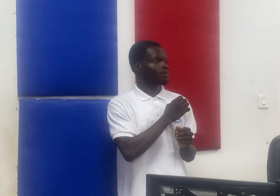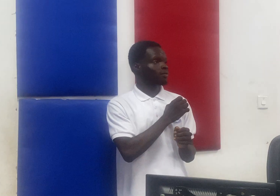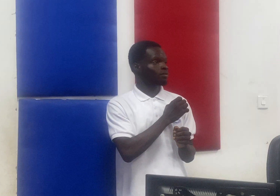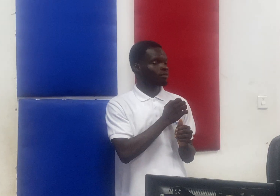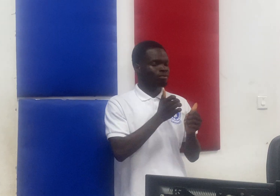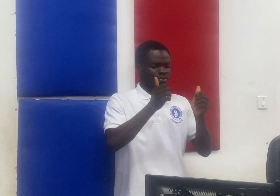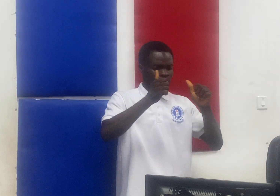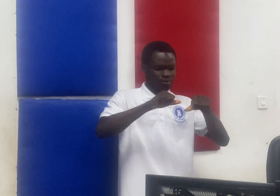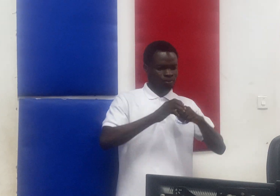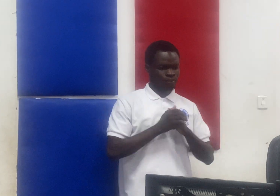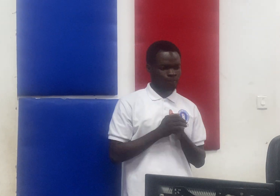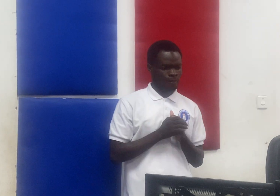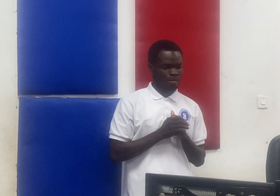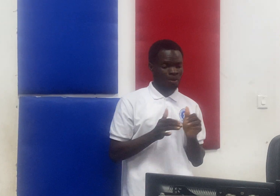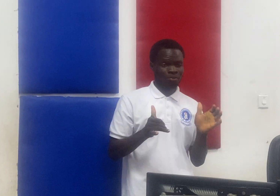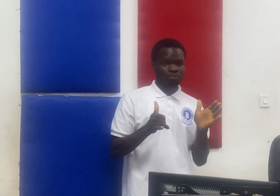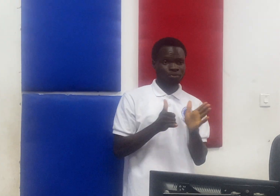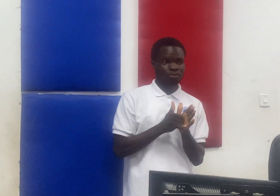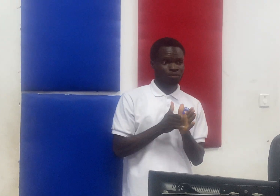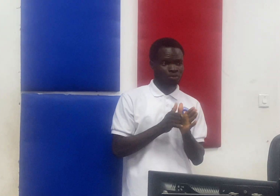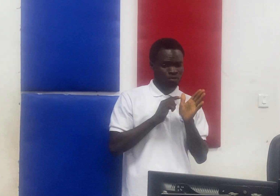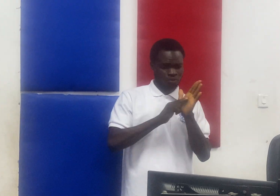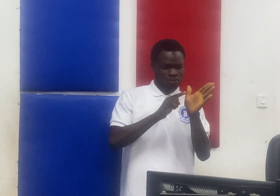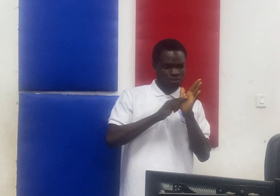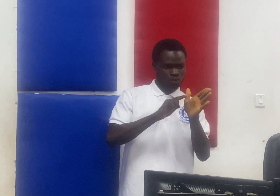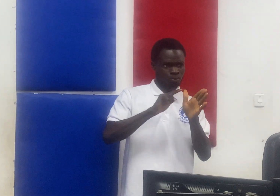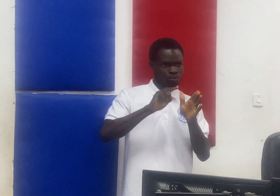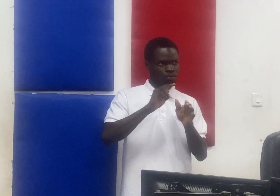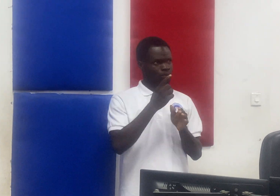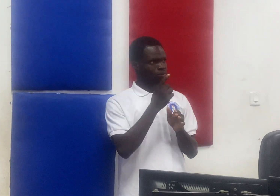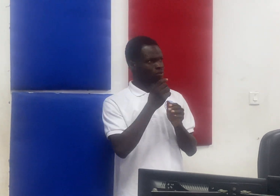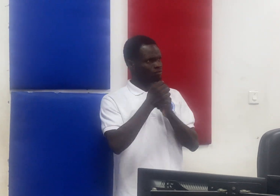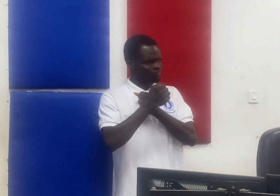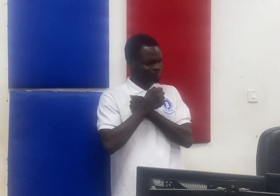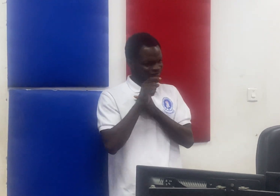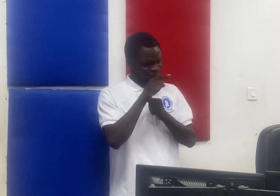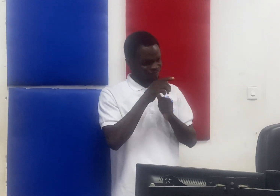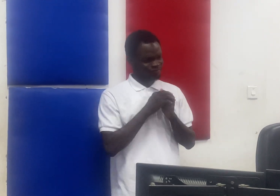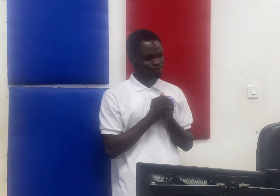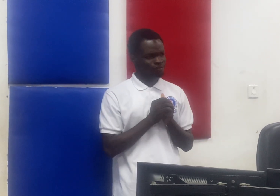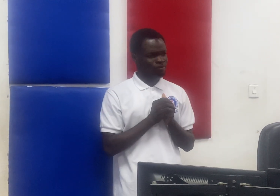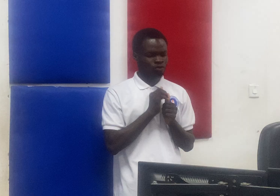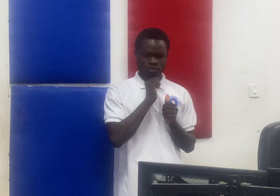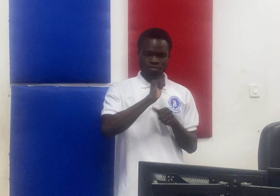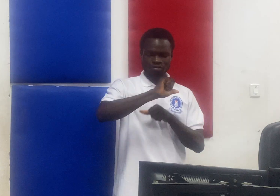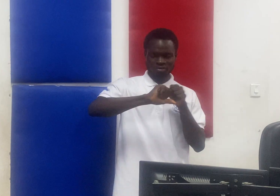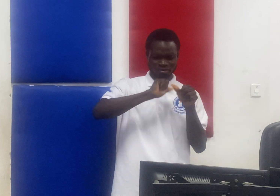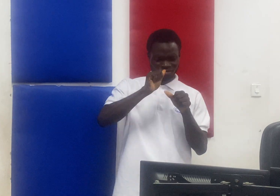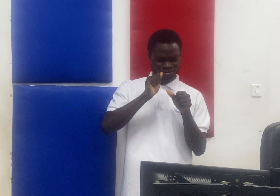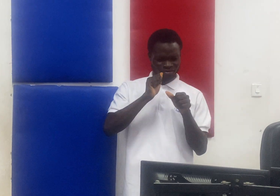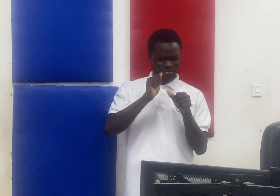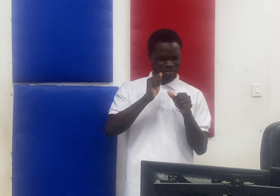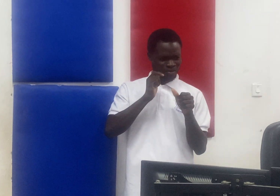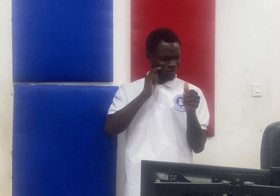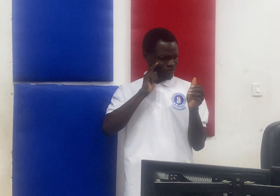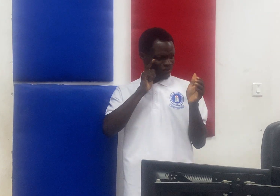ability that shows that someone's life loves you. It's not about looking at your physical ability, no.